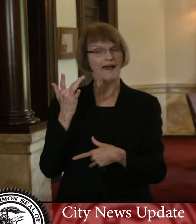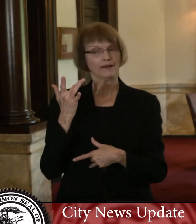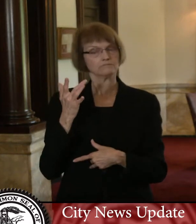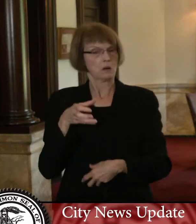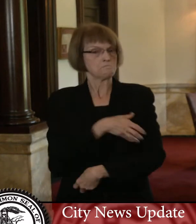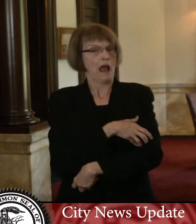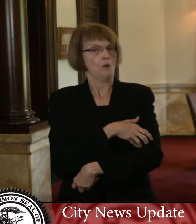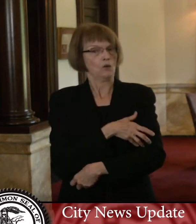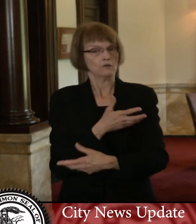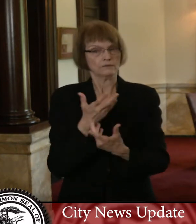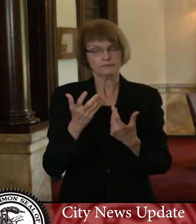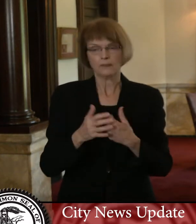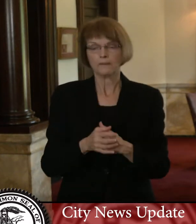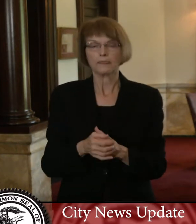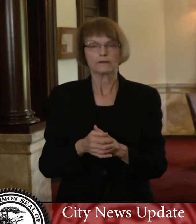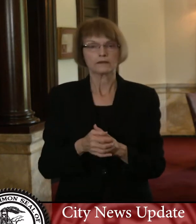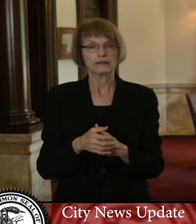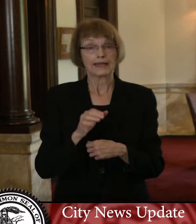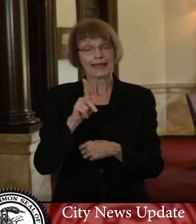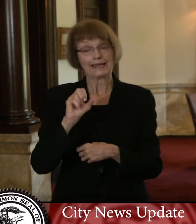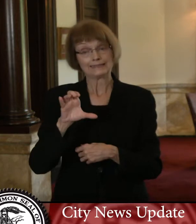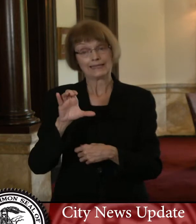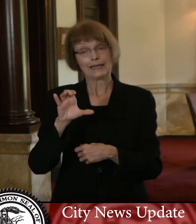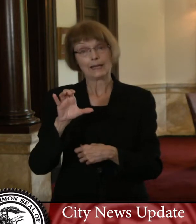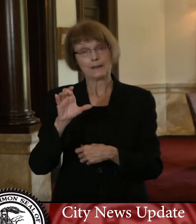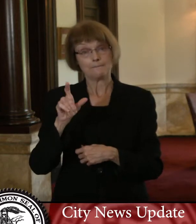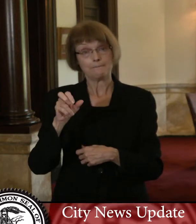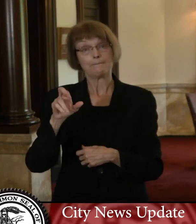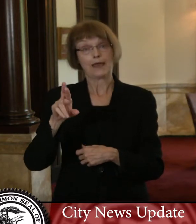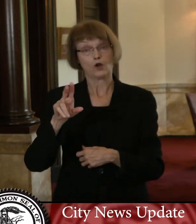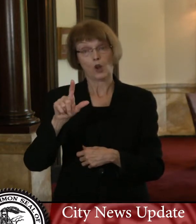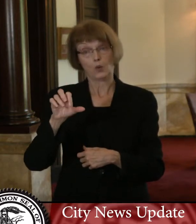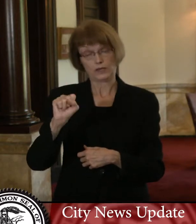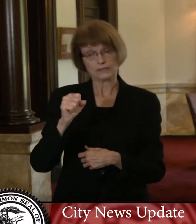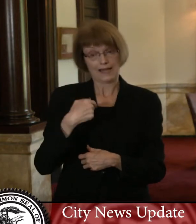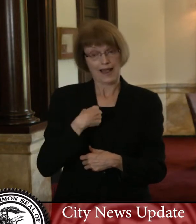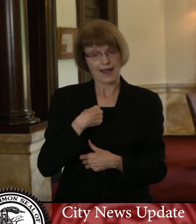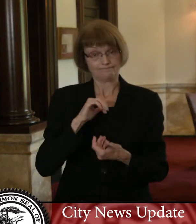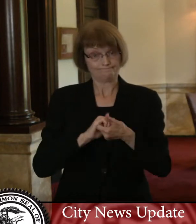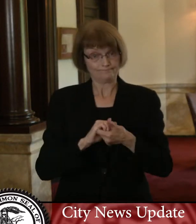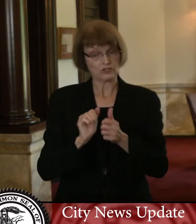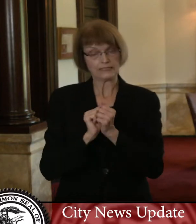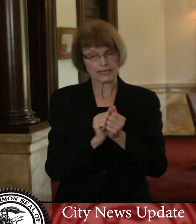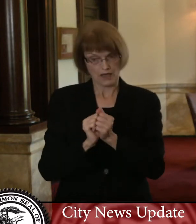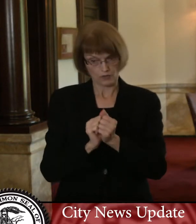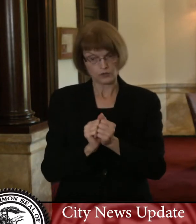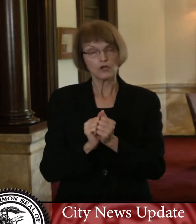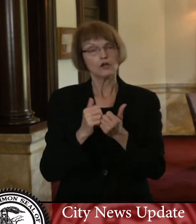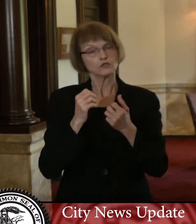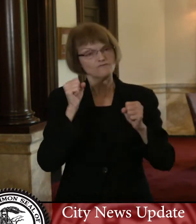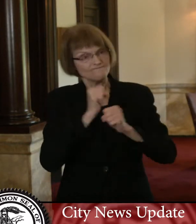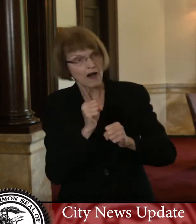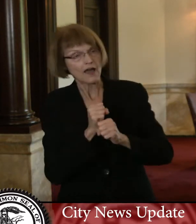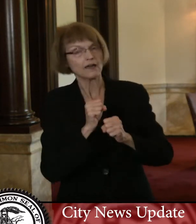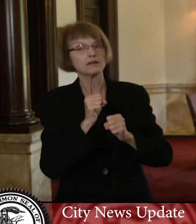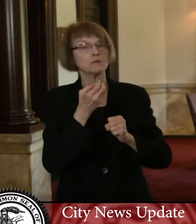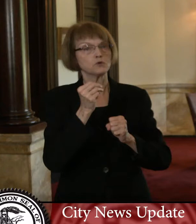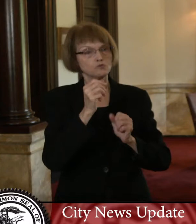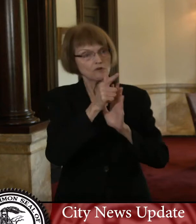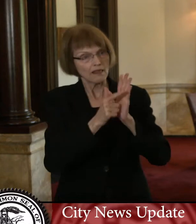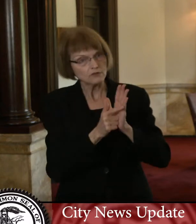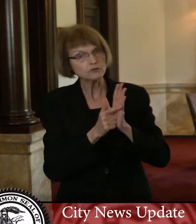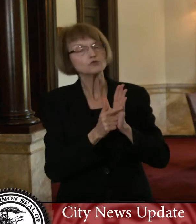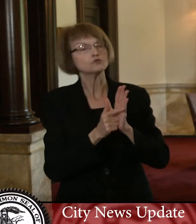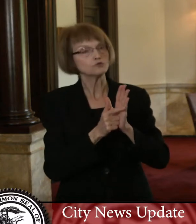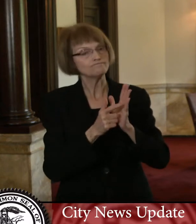points. Kansas City Mayor Quentin Lucas and I are working together to combat this attack on local control and the voices of our